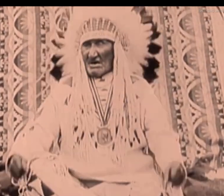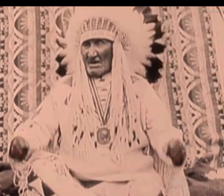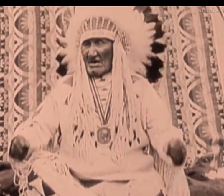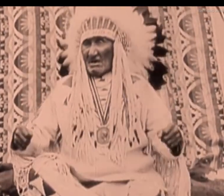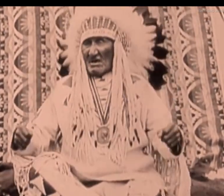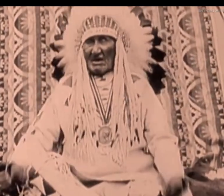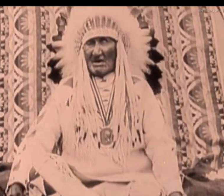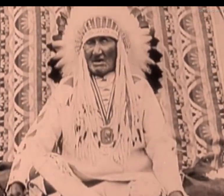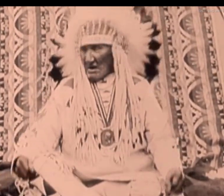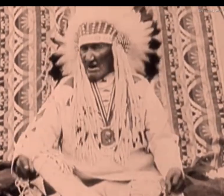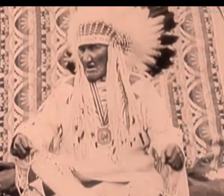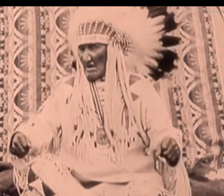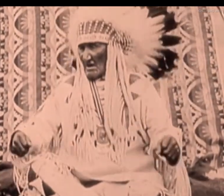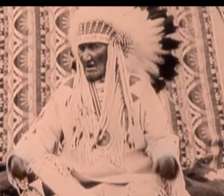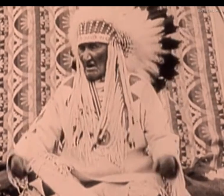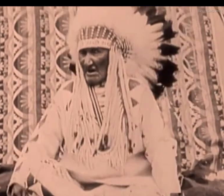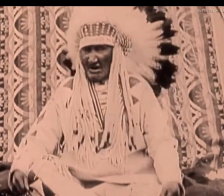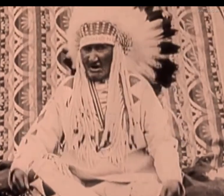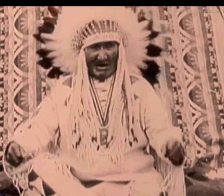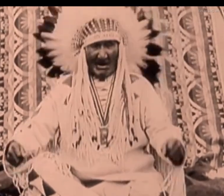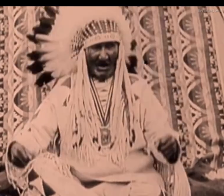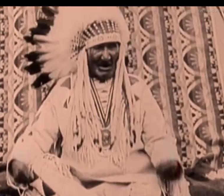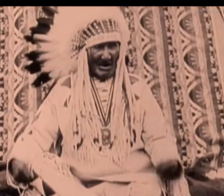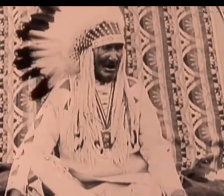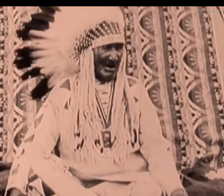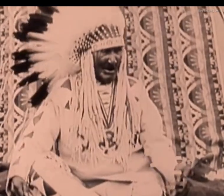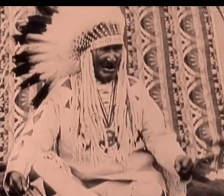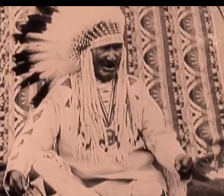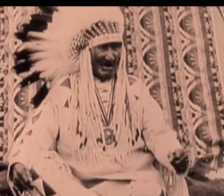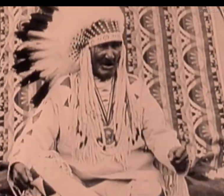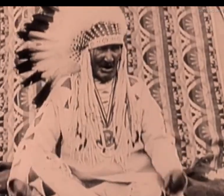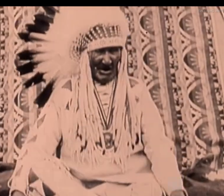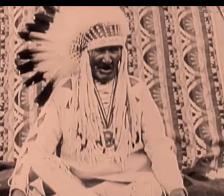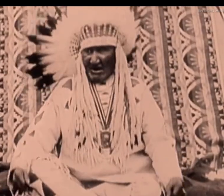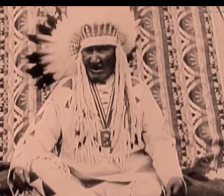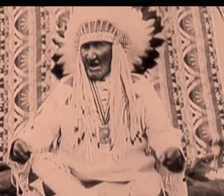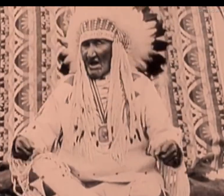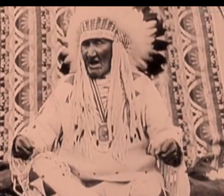Note how he imitates the shaking of the medicine rattle.